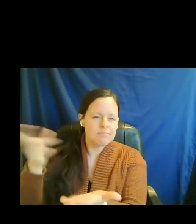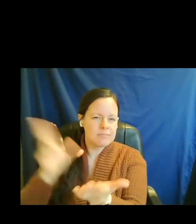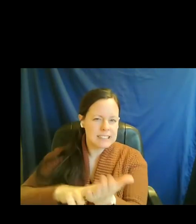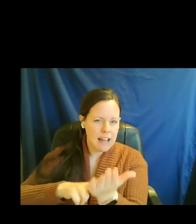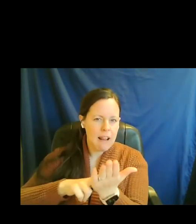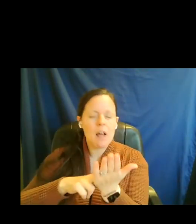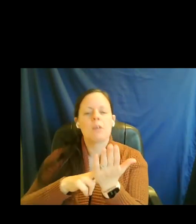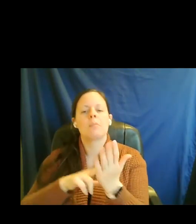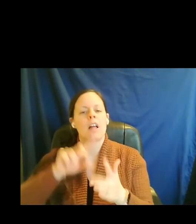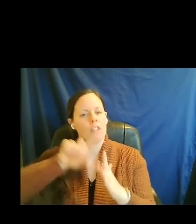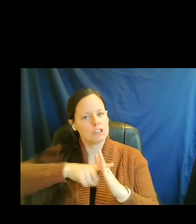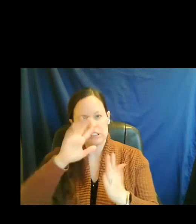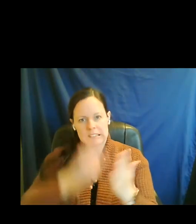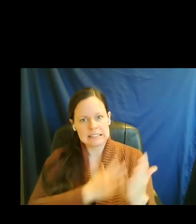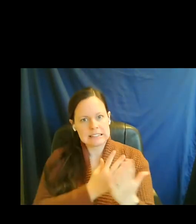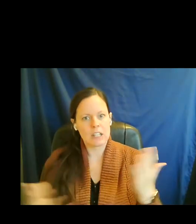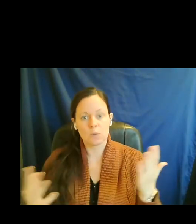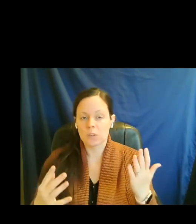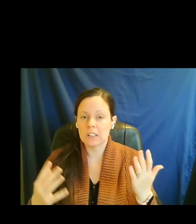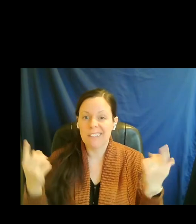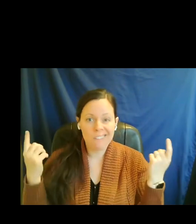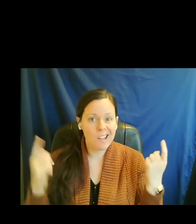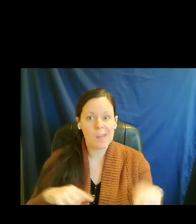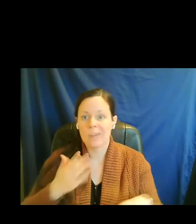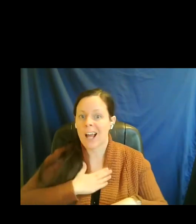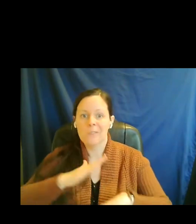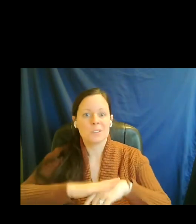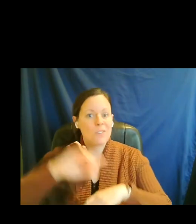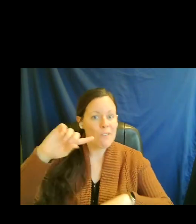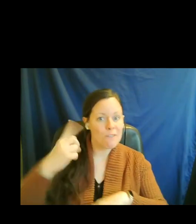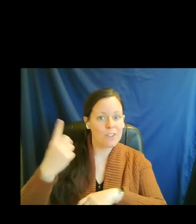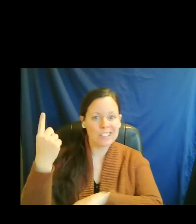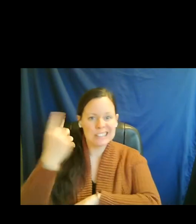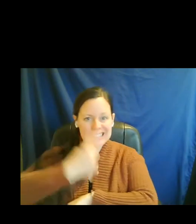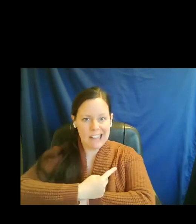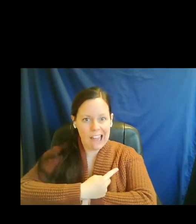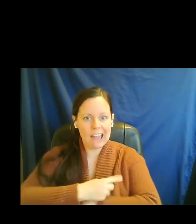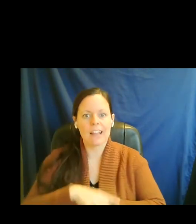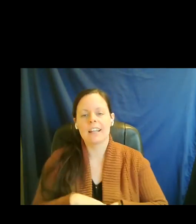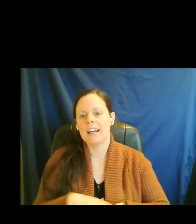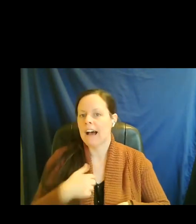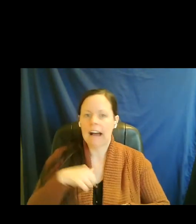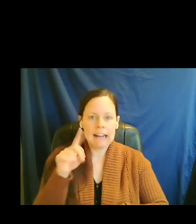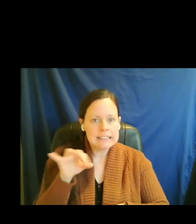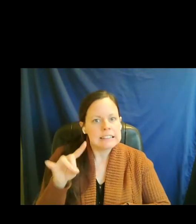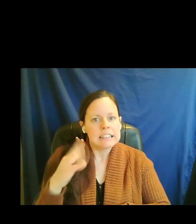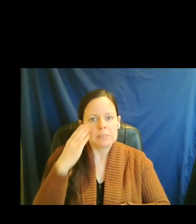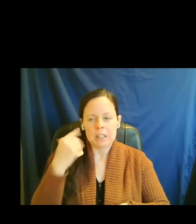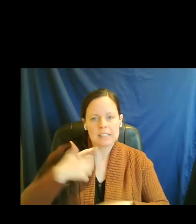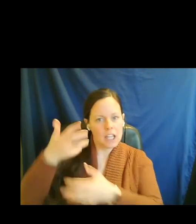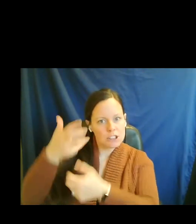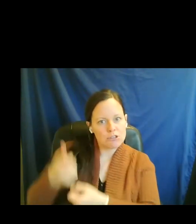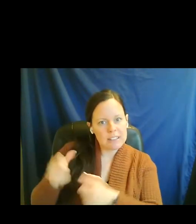scheduling us, and I happened to be on the first day. So I did it because I trust the system. I trust